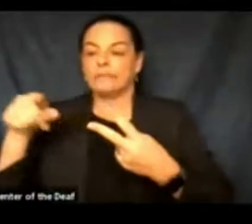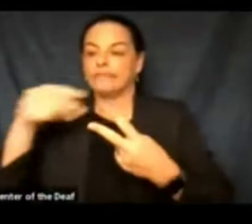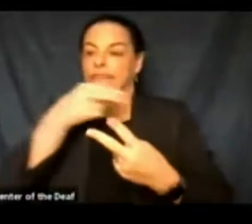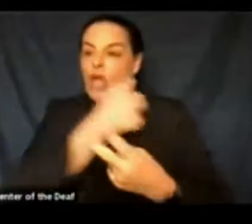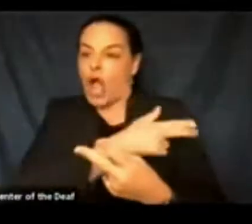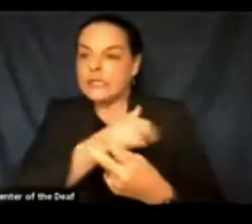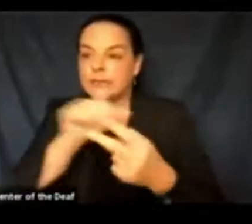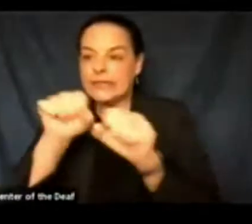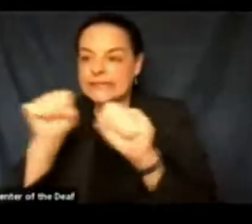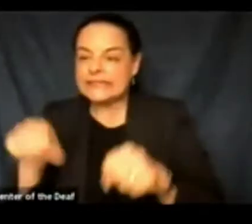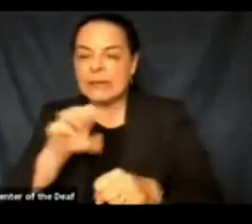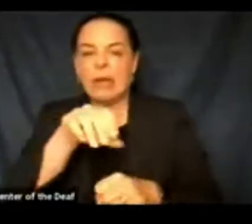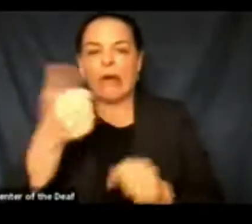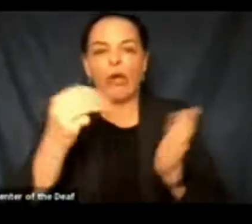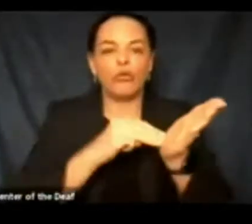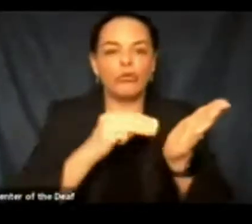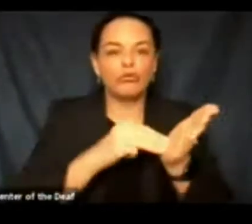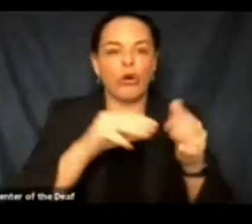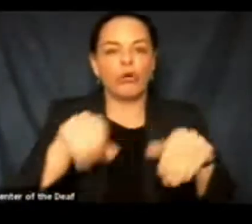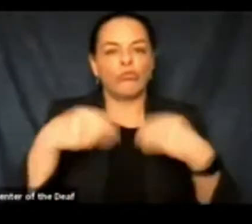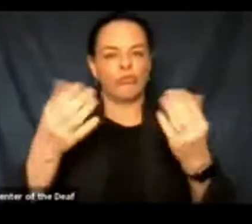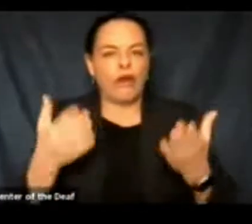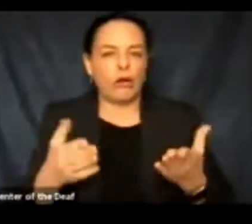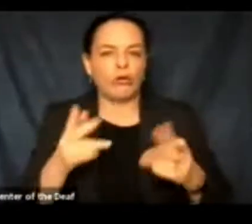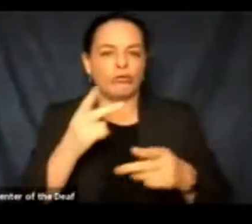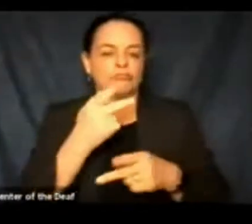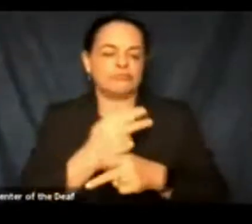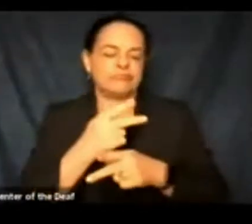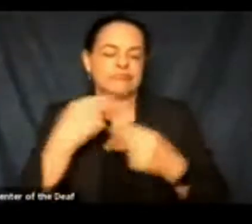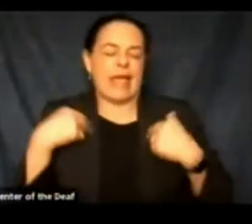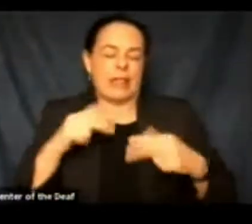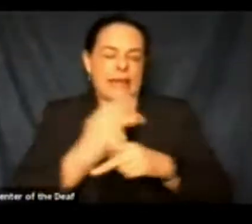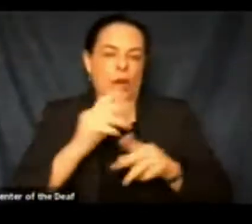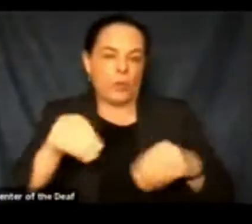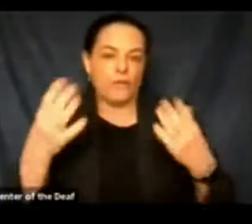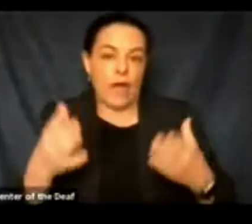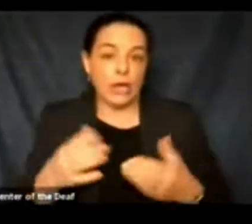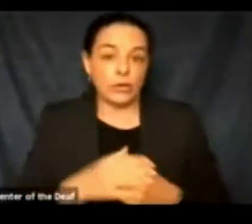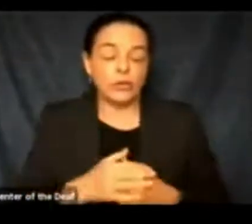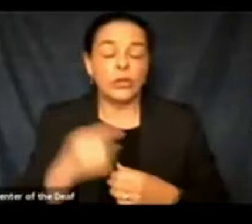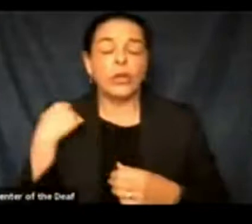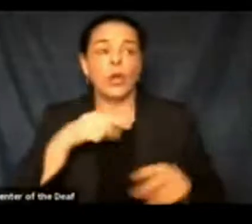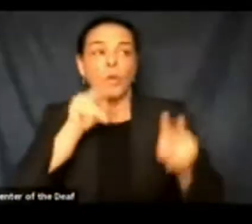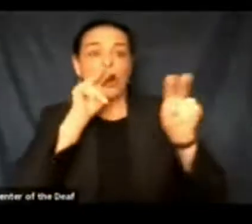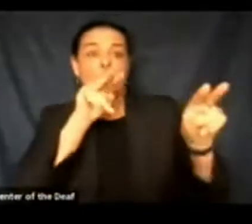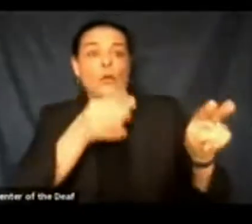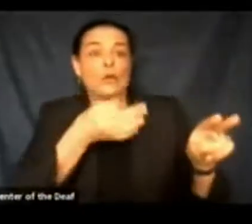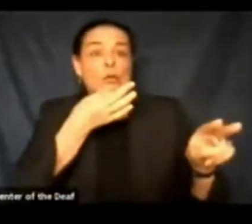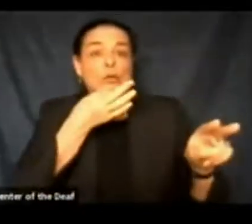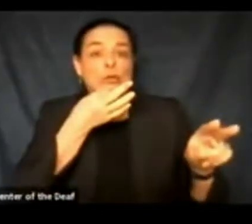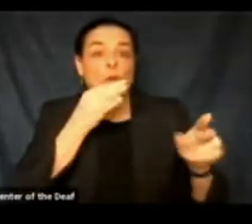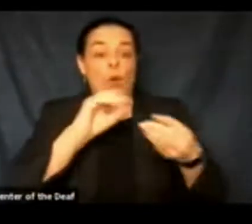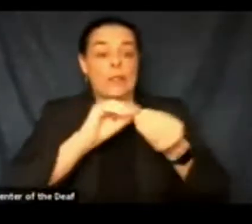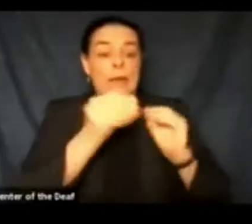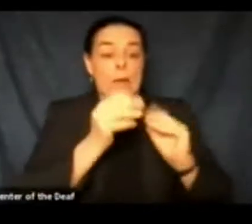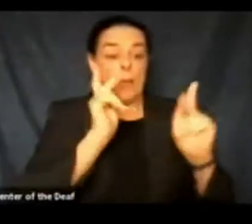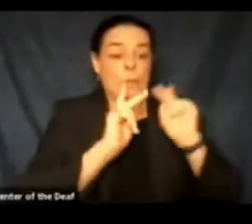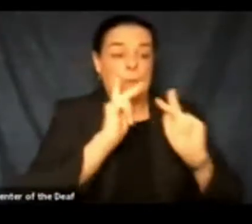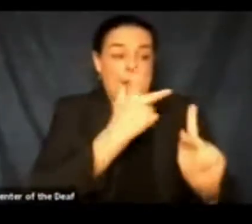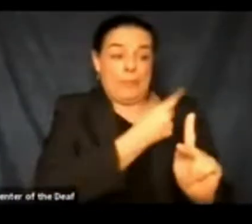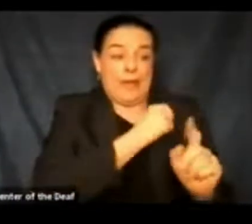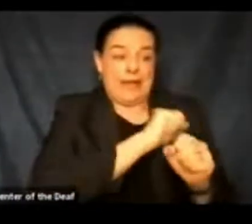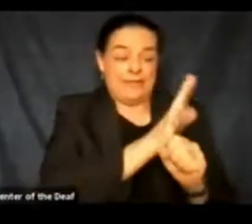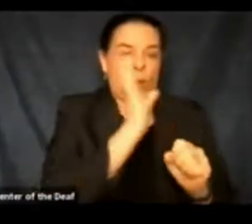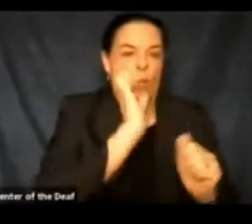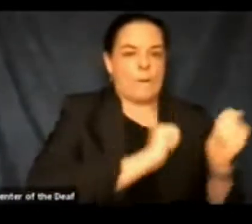healthcare providers. We look forward to the near future when the number of individuals vaccinated will surpass